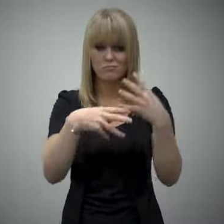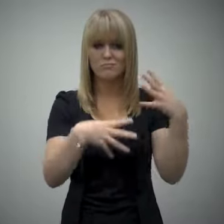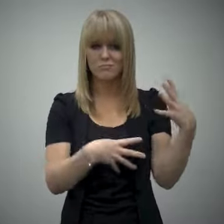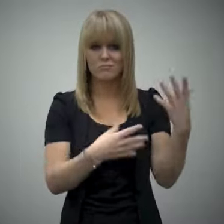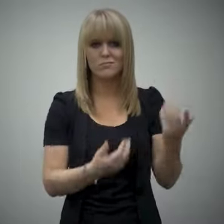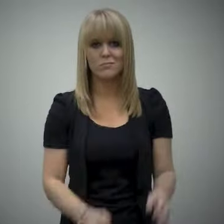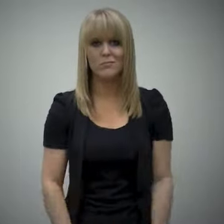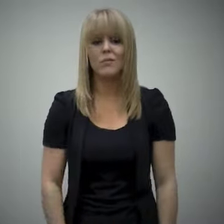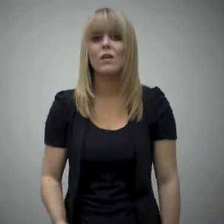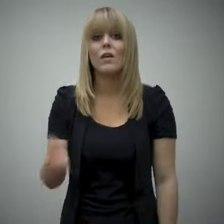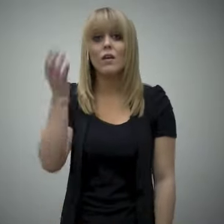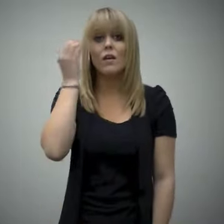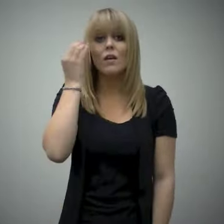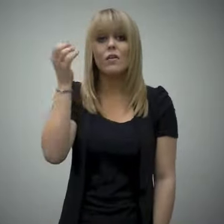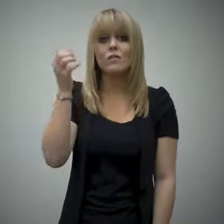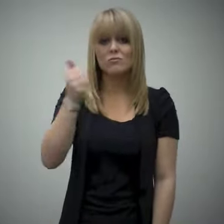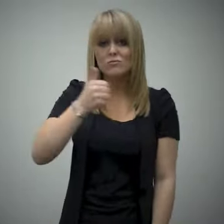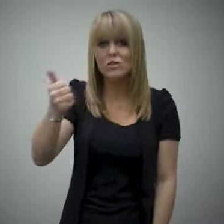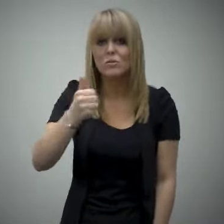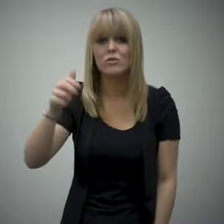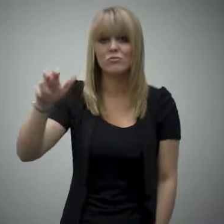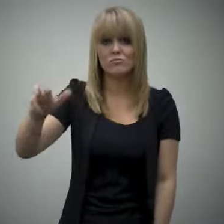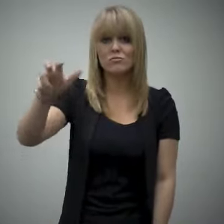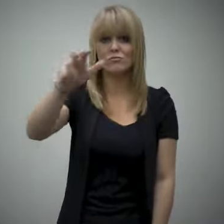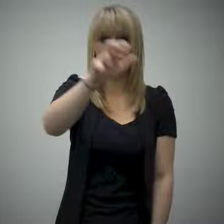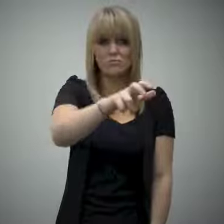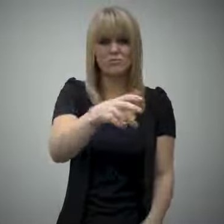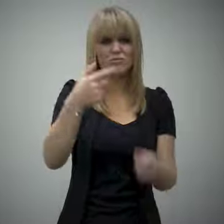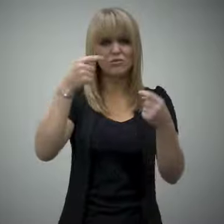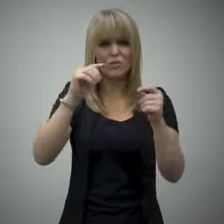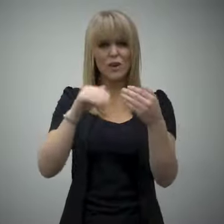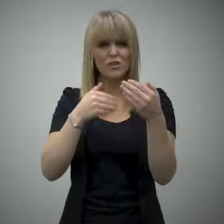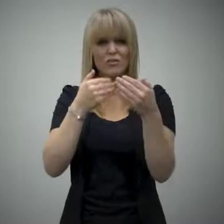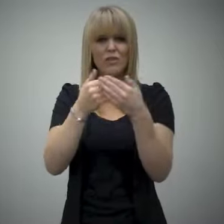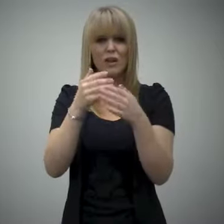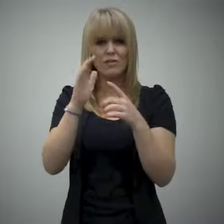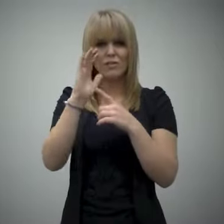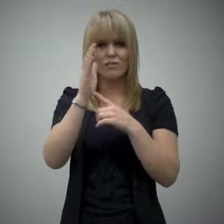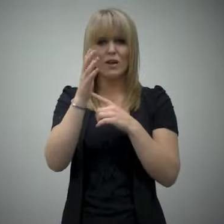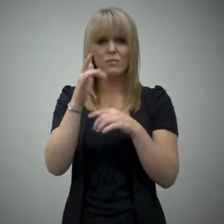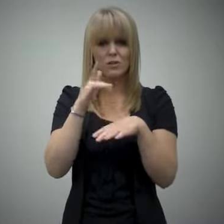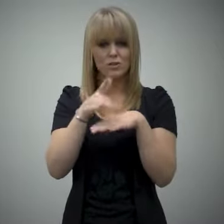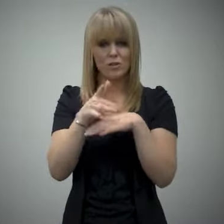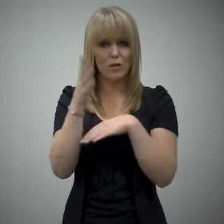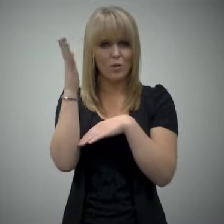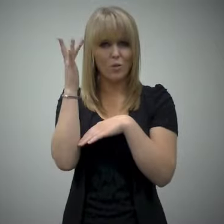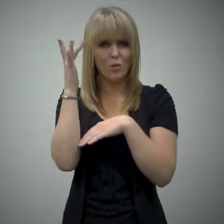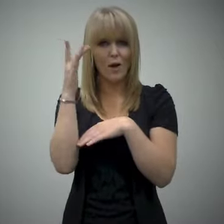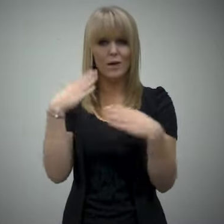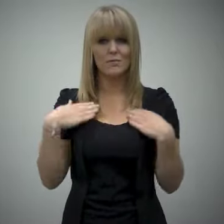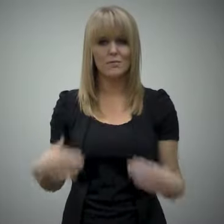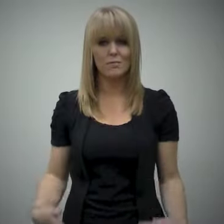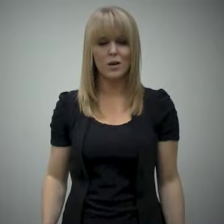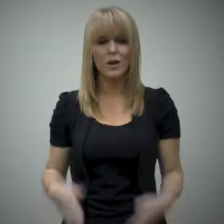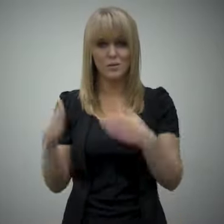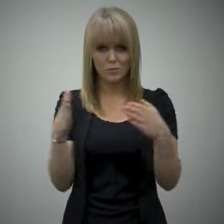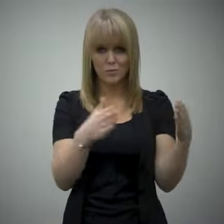drive to work or from job to job, try to arrive at assignments at least 5 minutes early to give yourself enough time to warm up and